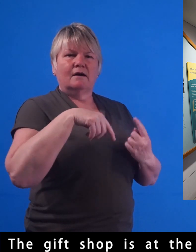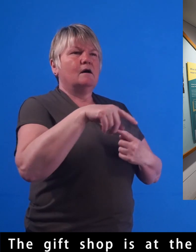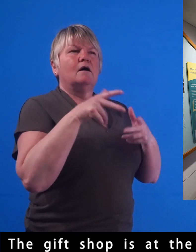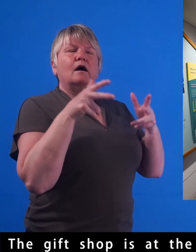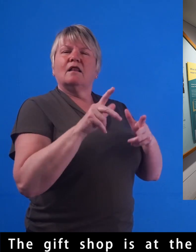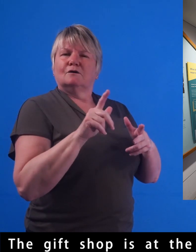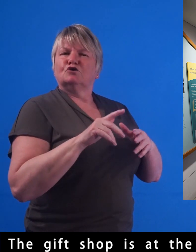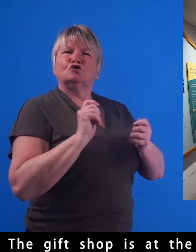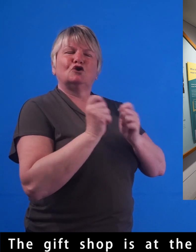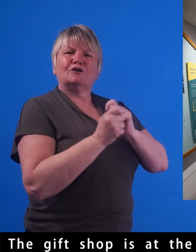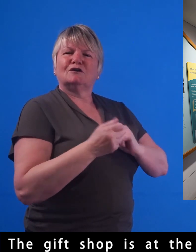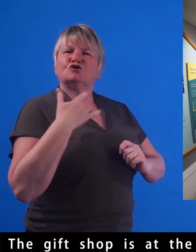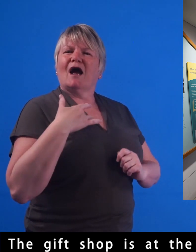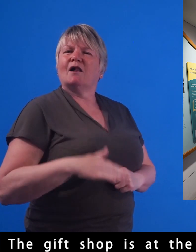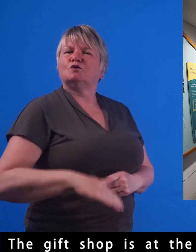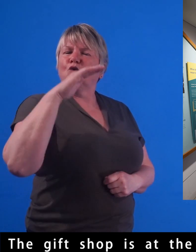Changing Childhood.